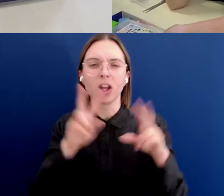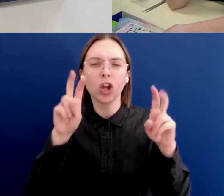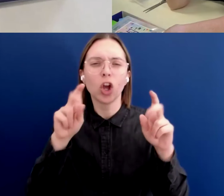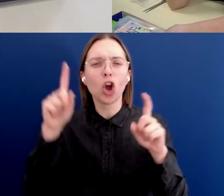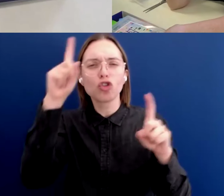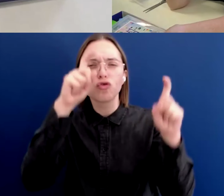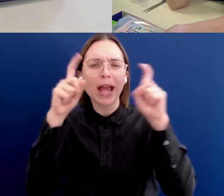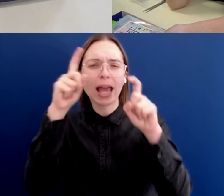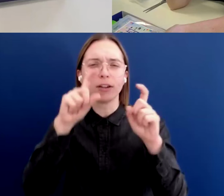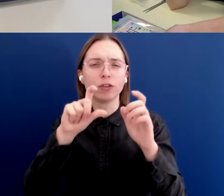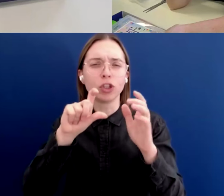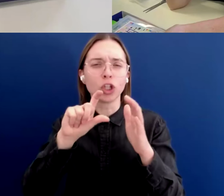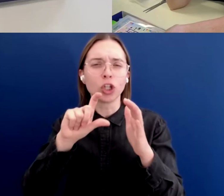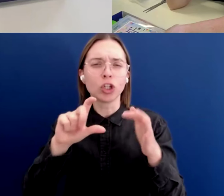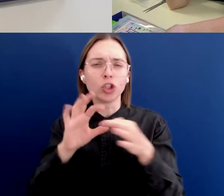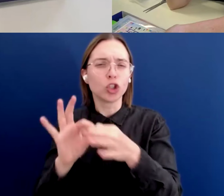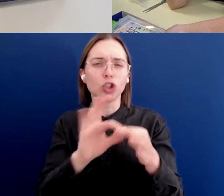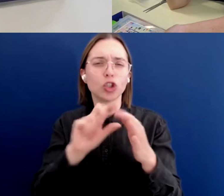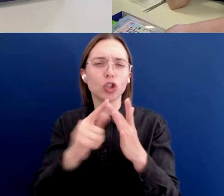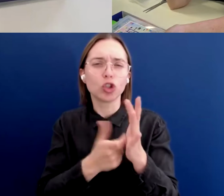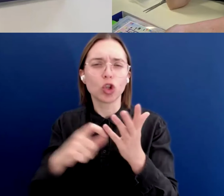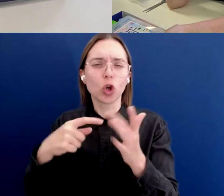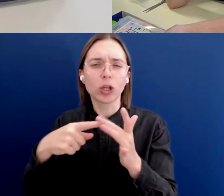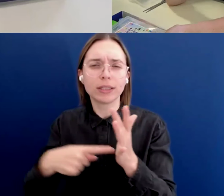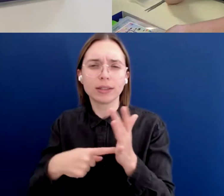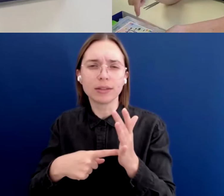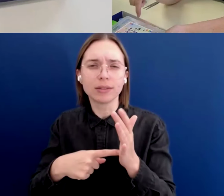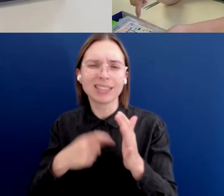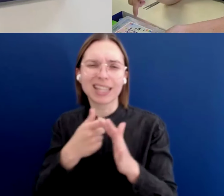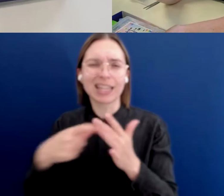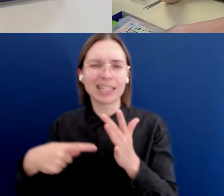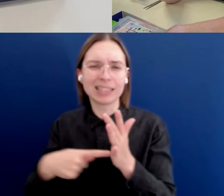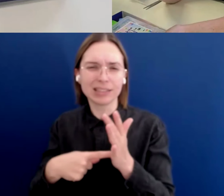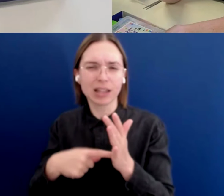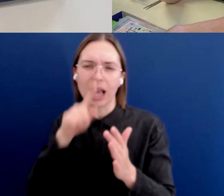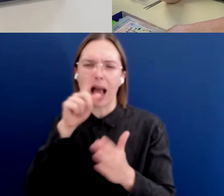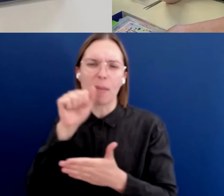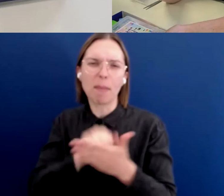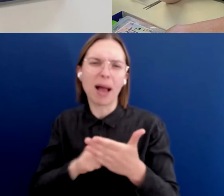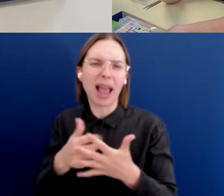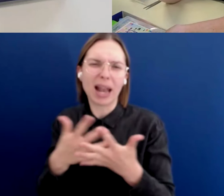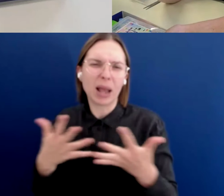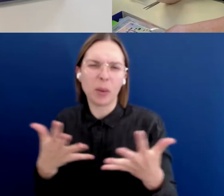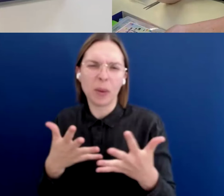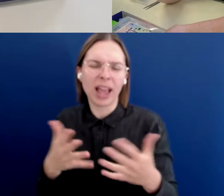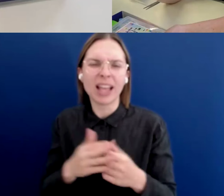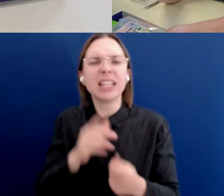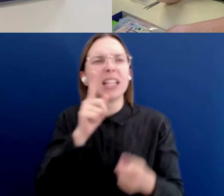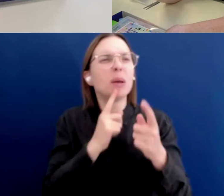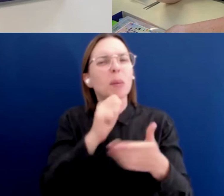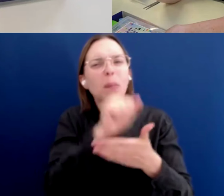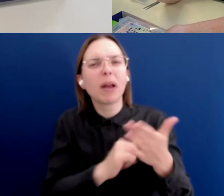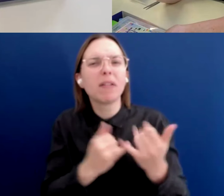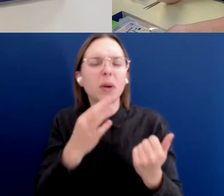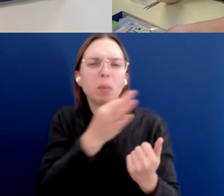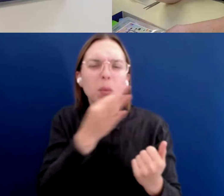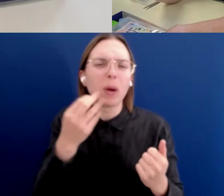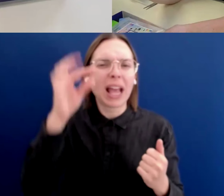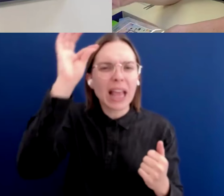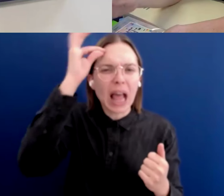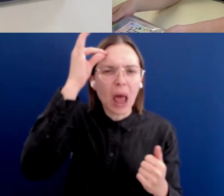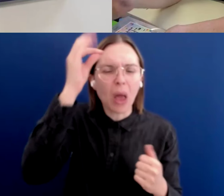buy these anywhere. Everyone sells really, really, really boring LEDs. So they sell you like a red one, a yellow one, a blue one, a